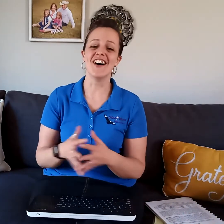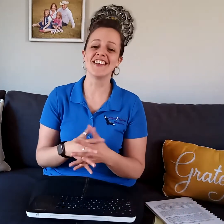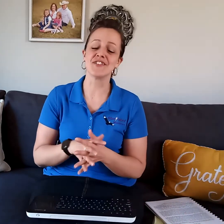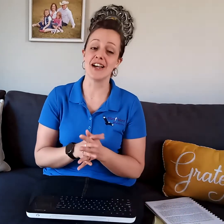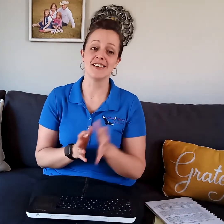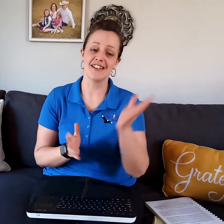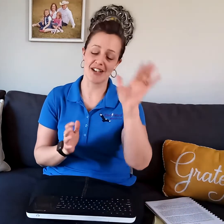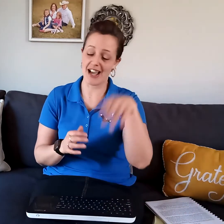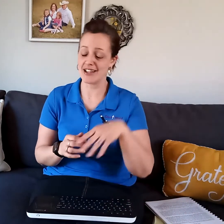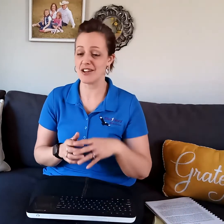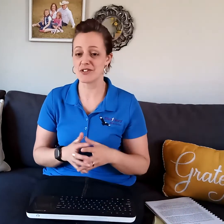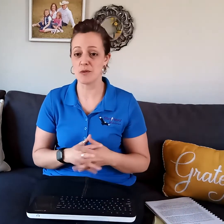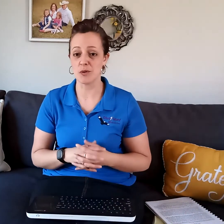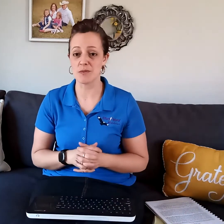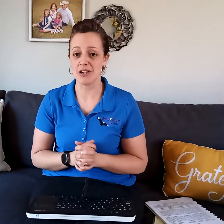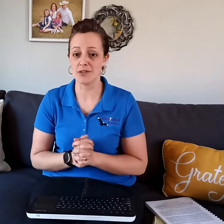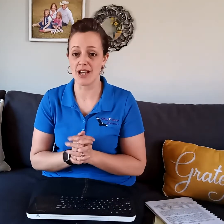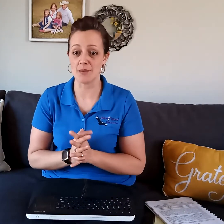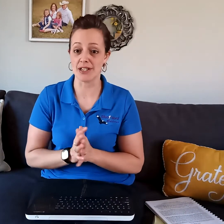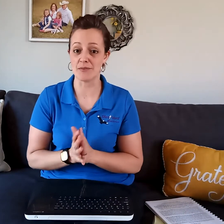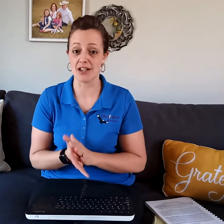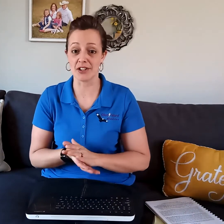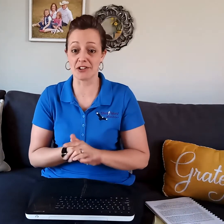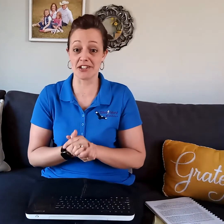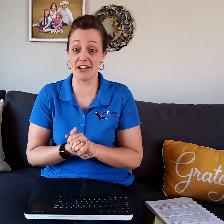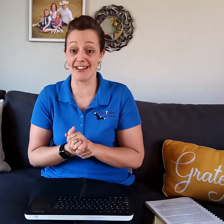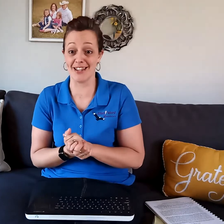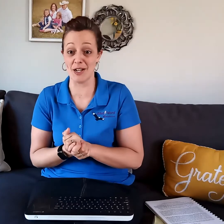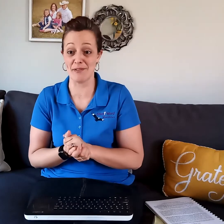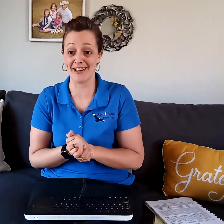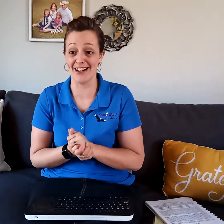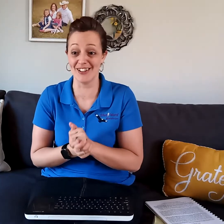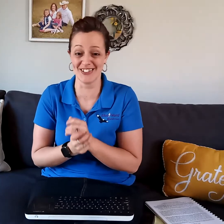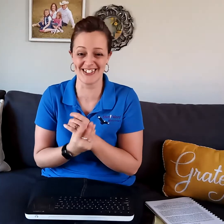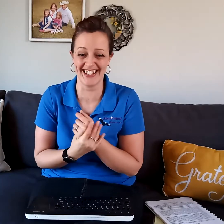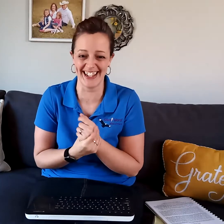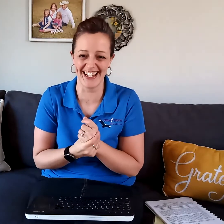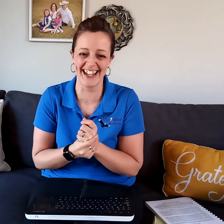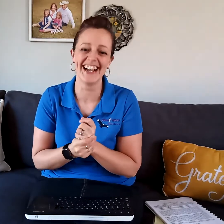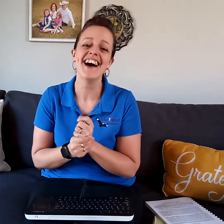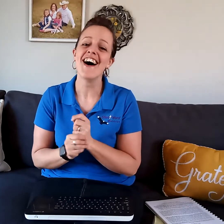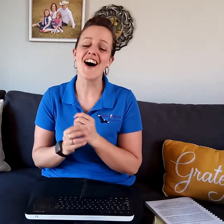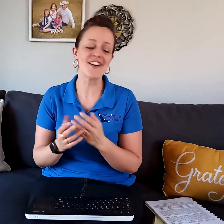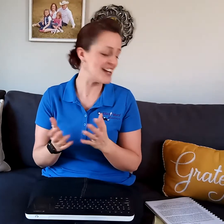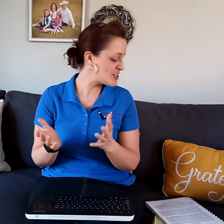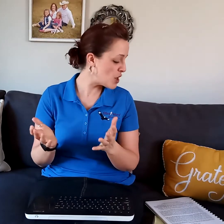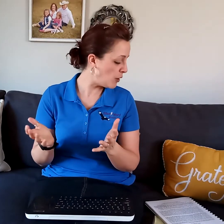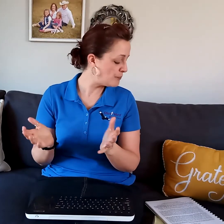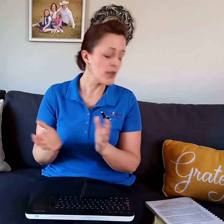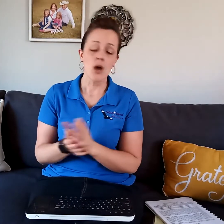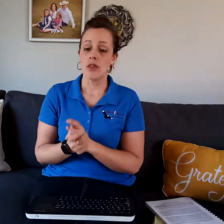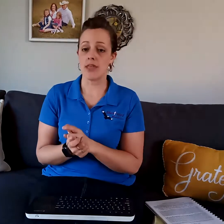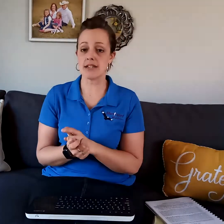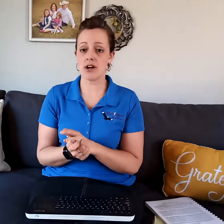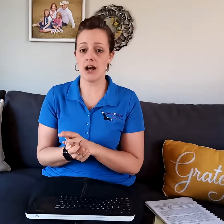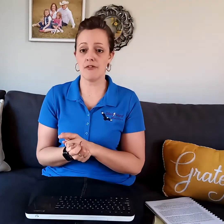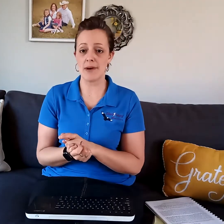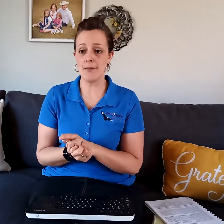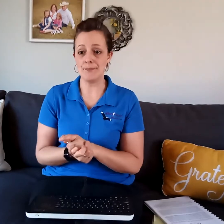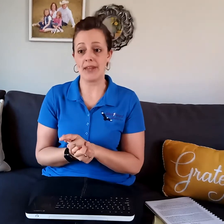that's fine. I had enough trouble with my own tablet. I'm not going to criticize anybody else. All right, so that's our alphabet. And